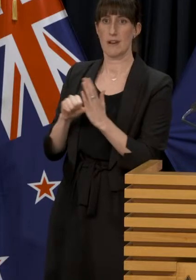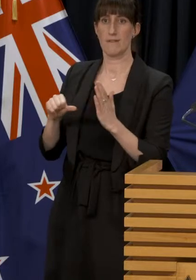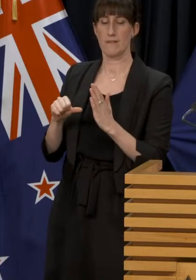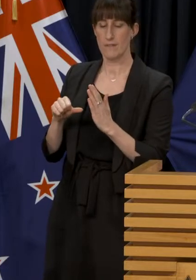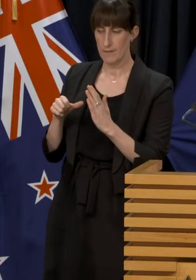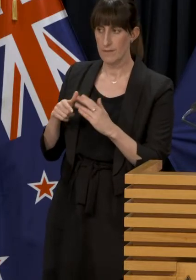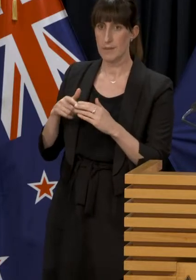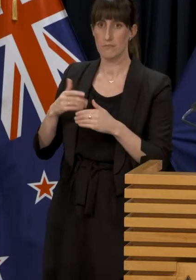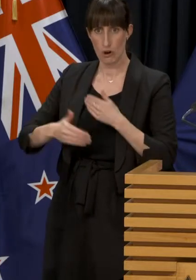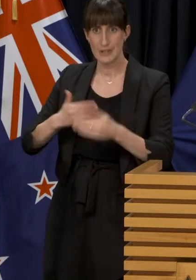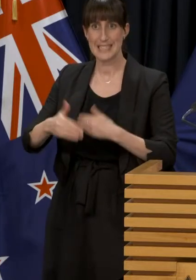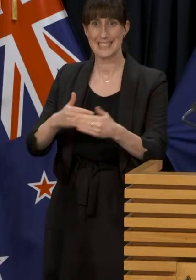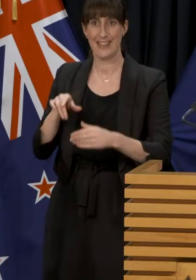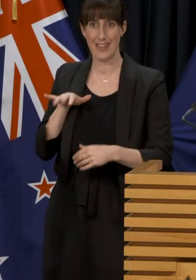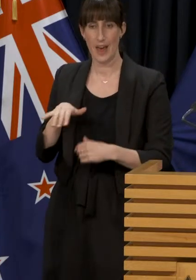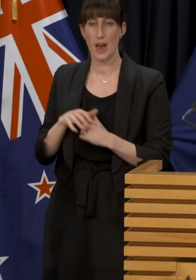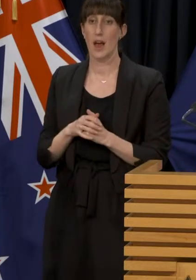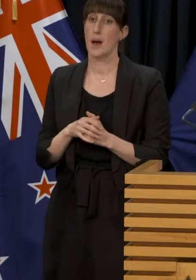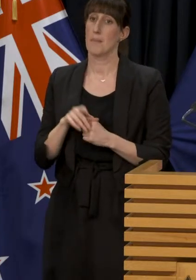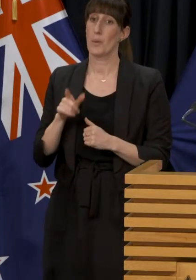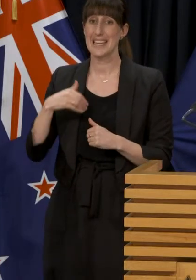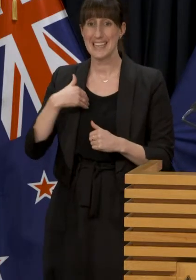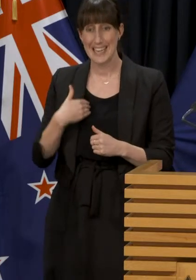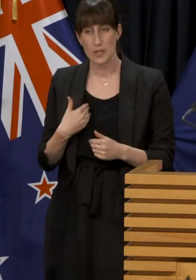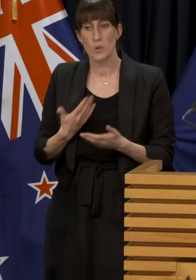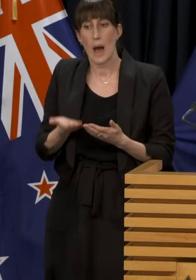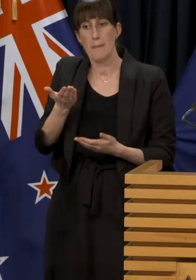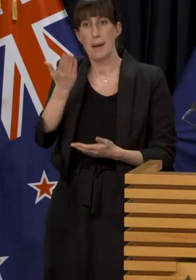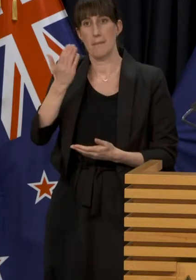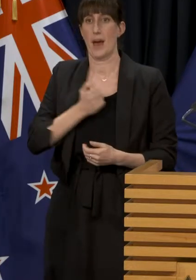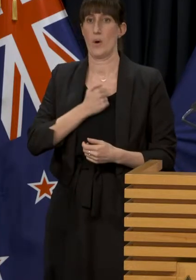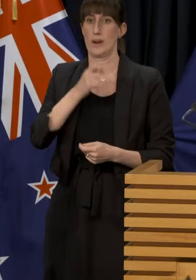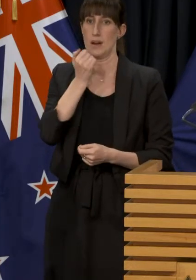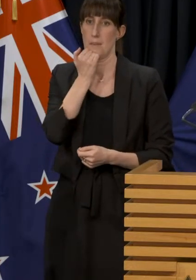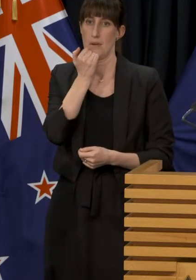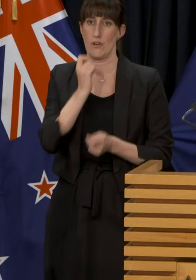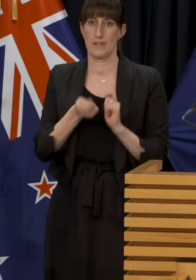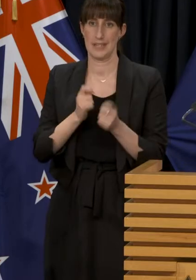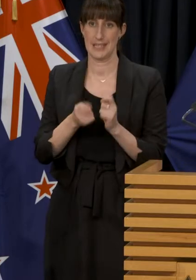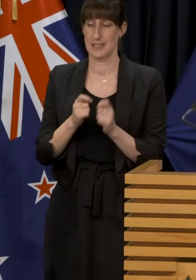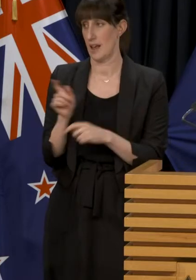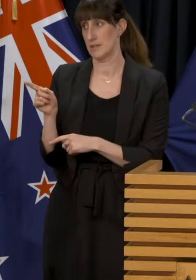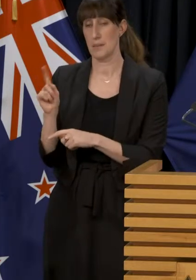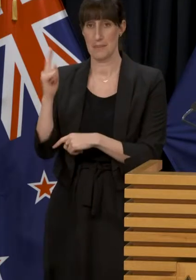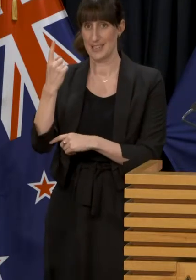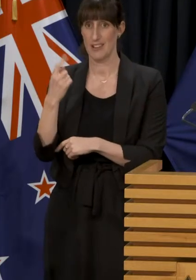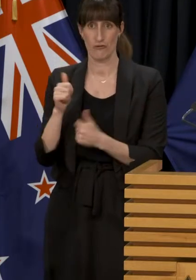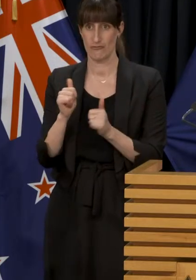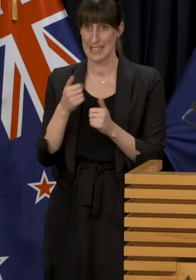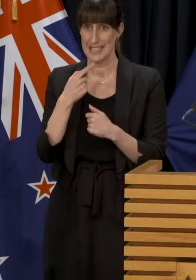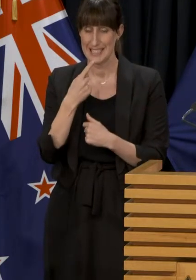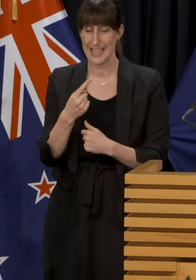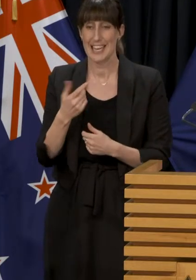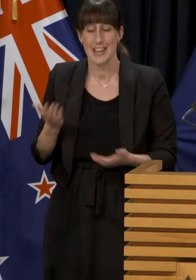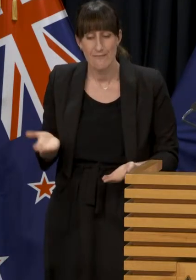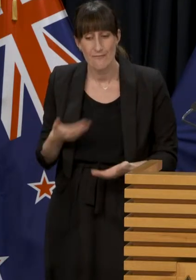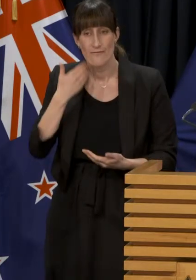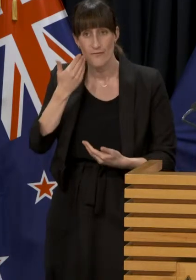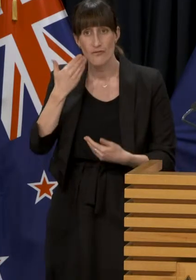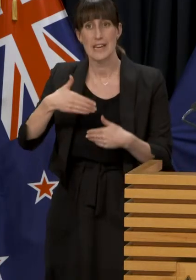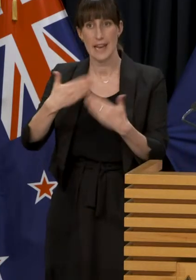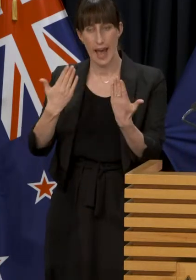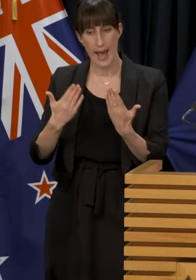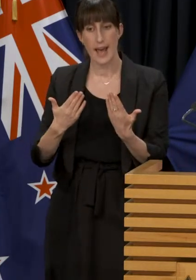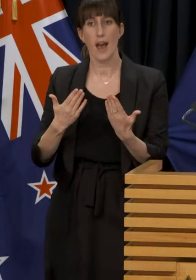rates amongst people working at the border and also in our wider communities, as the Minister has mentioned, every day, so we can just